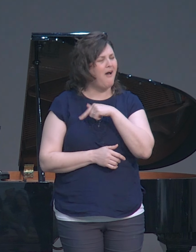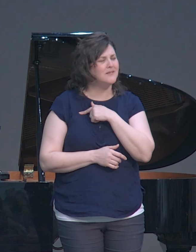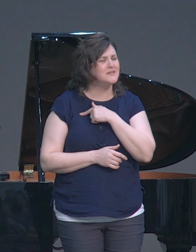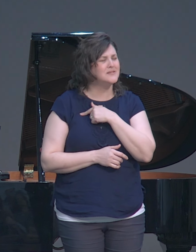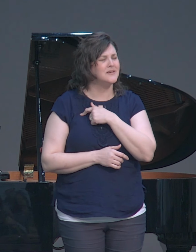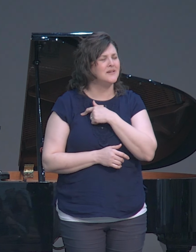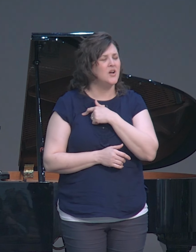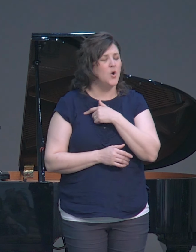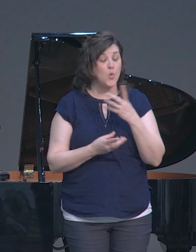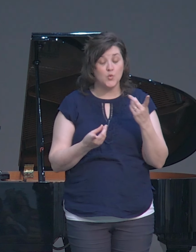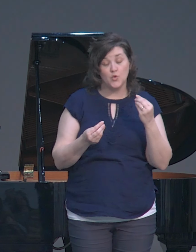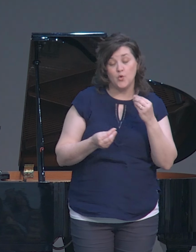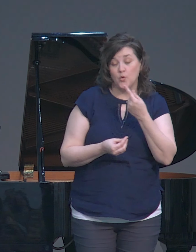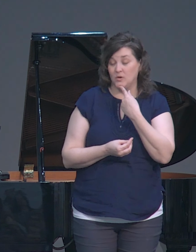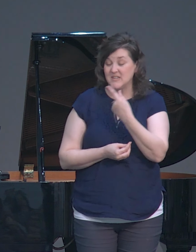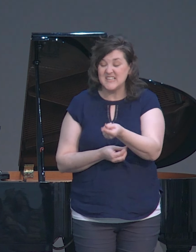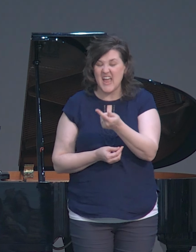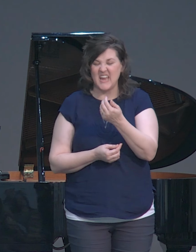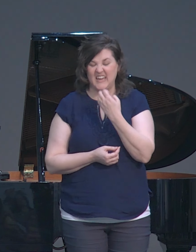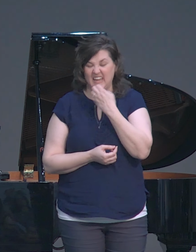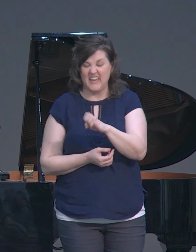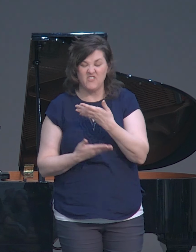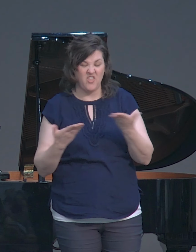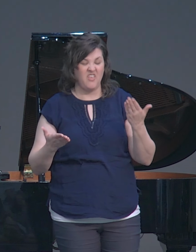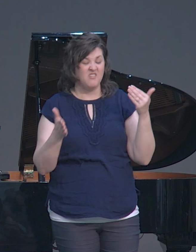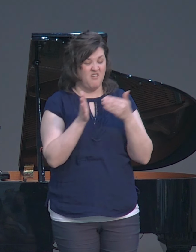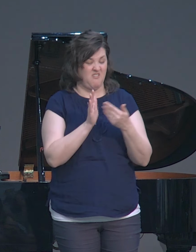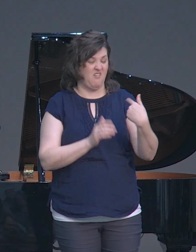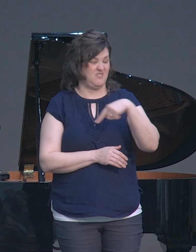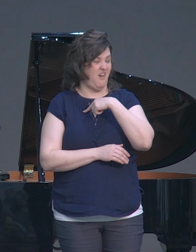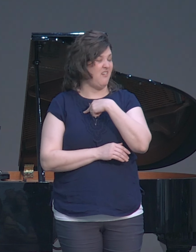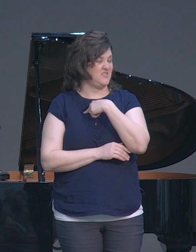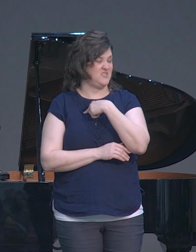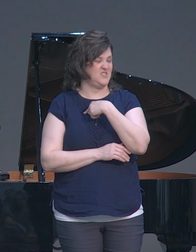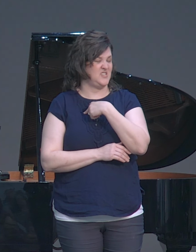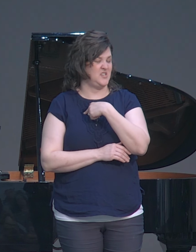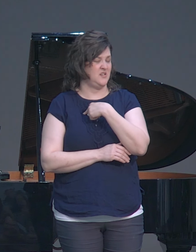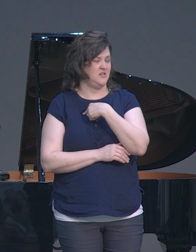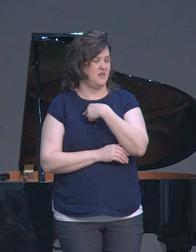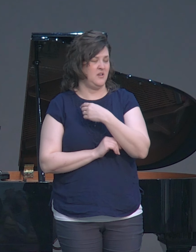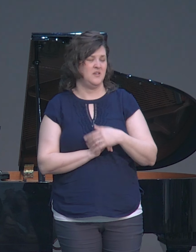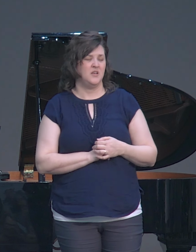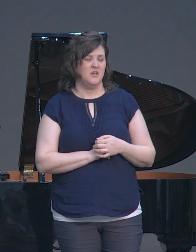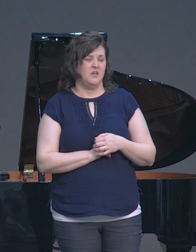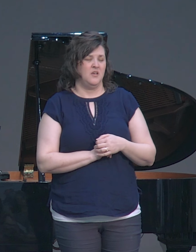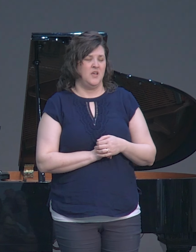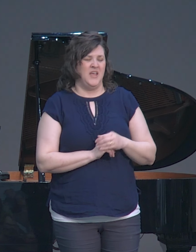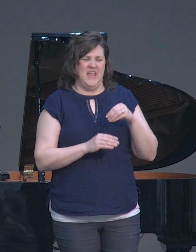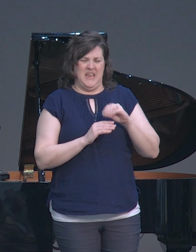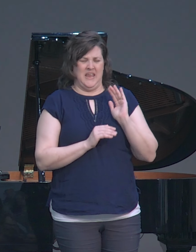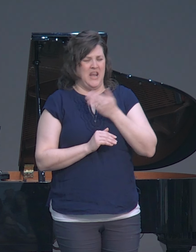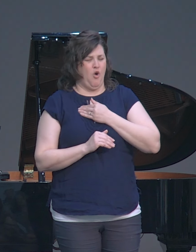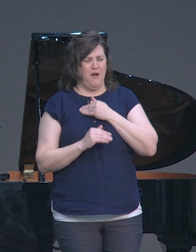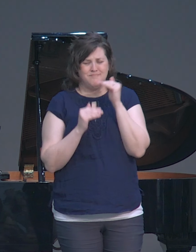or do or say evil things against us. In our finite